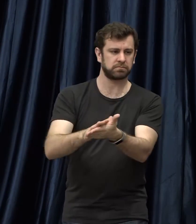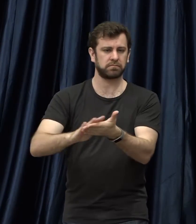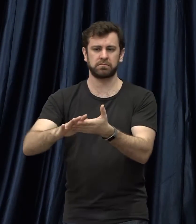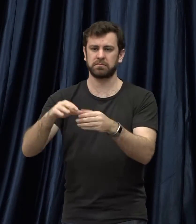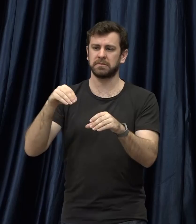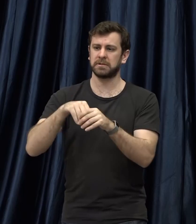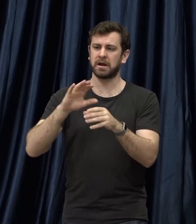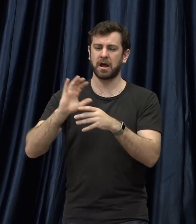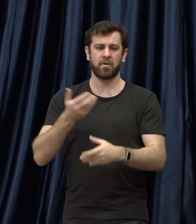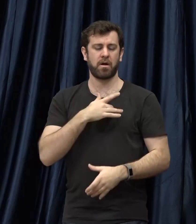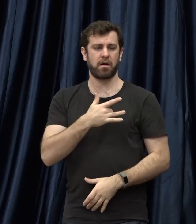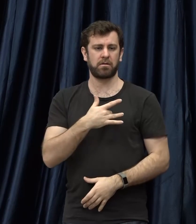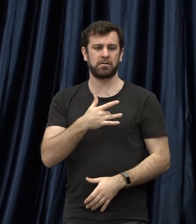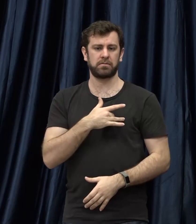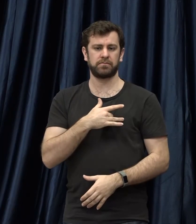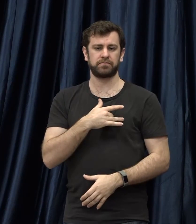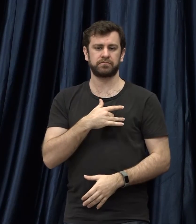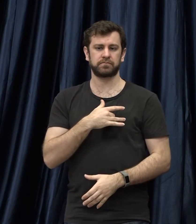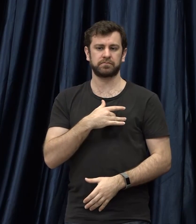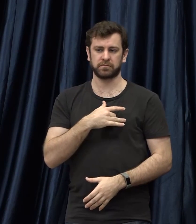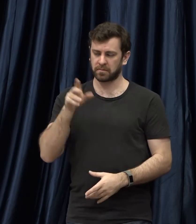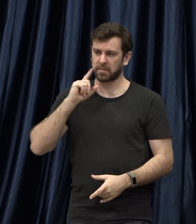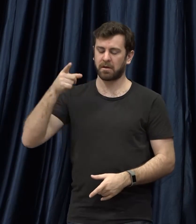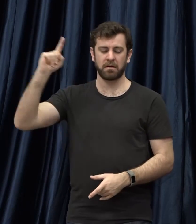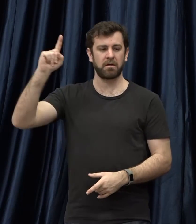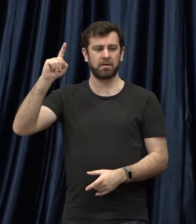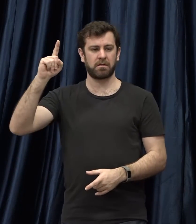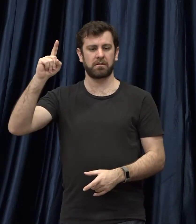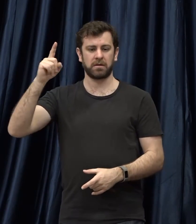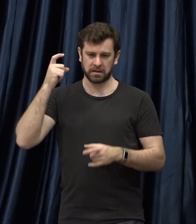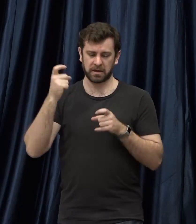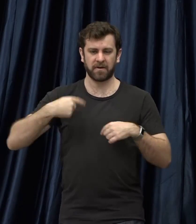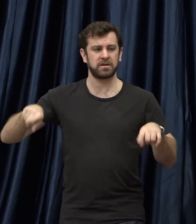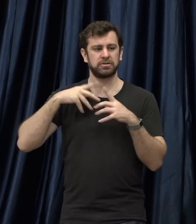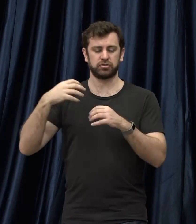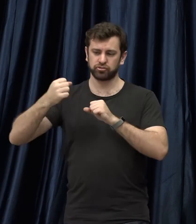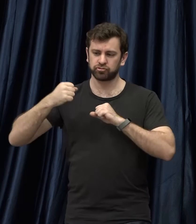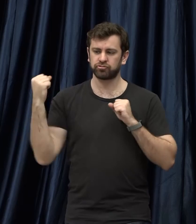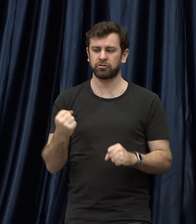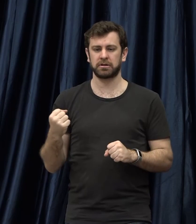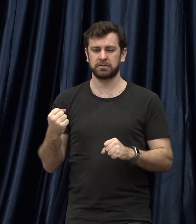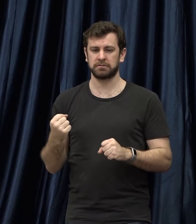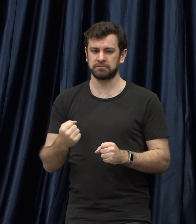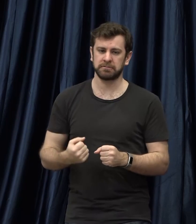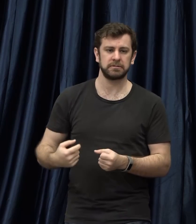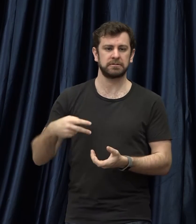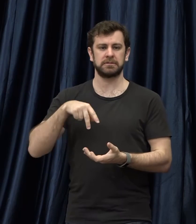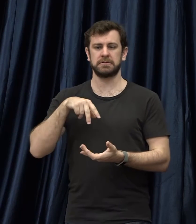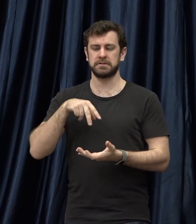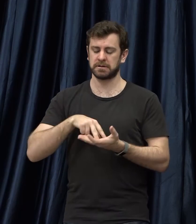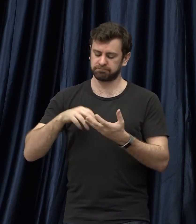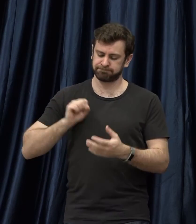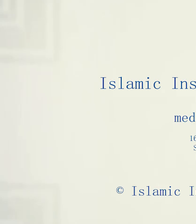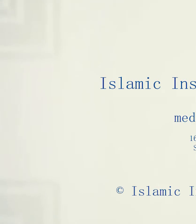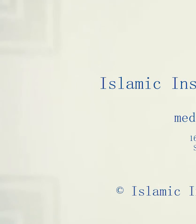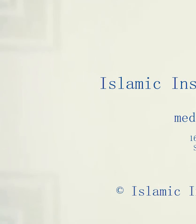tawakkul, dependence in our hearts. And may Allah give us the strength to stand up with courage when the test comes to